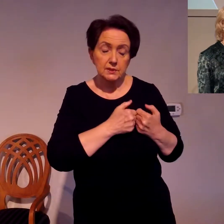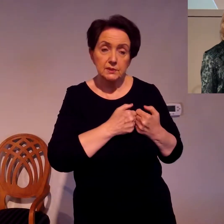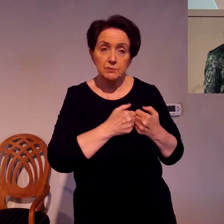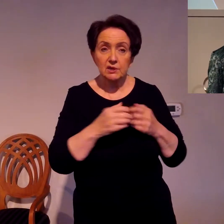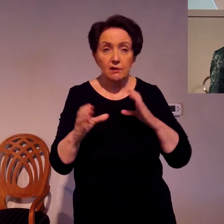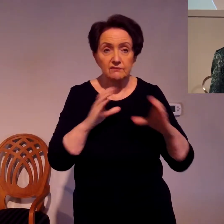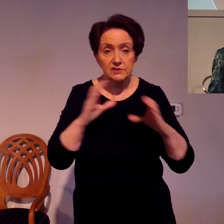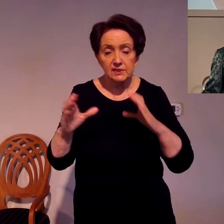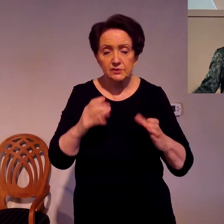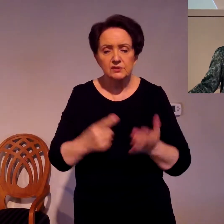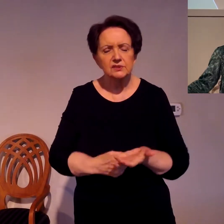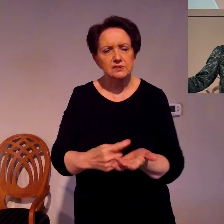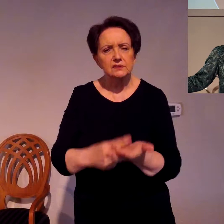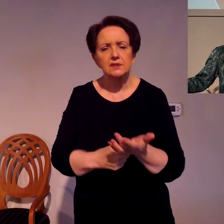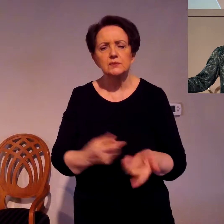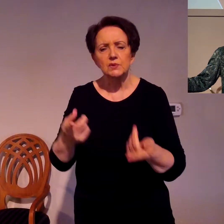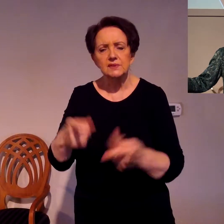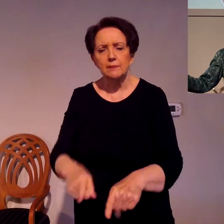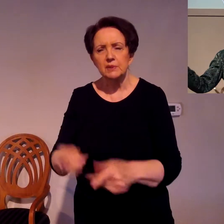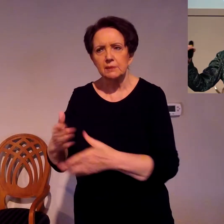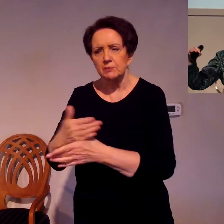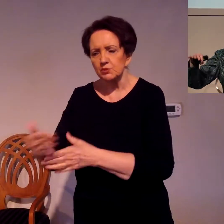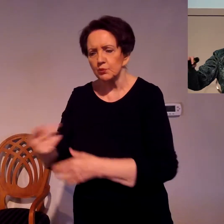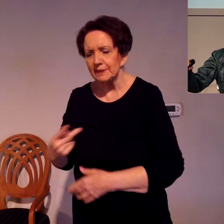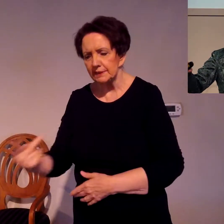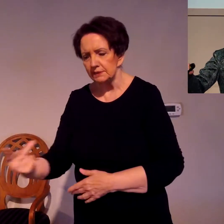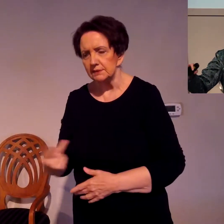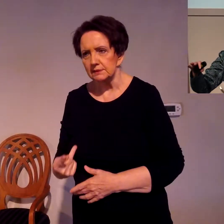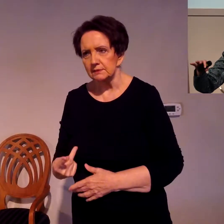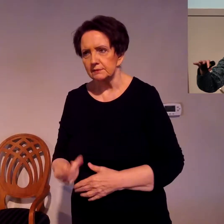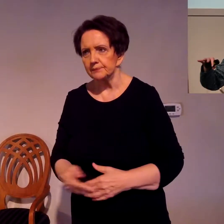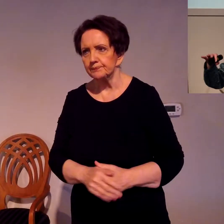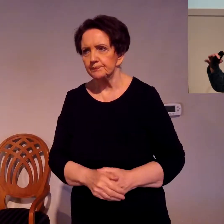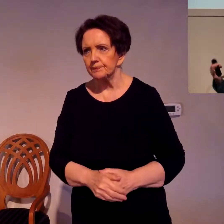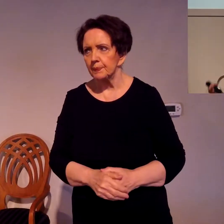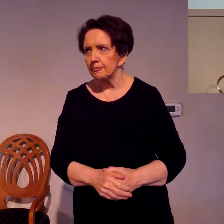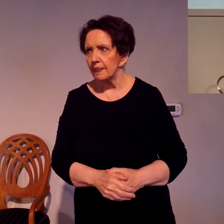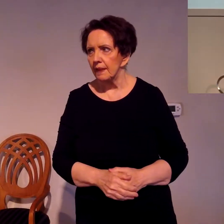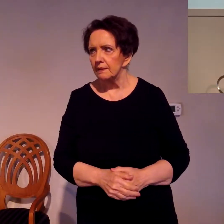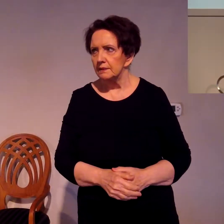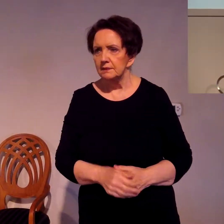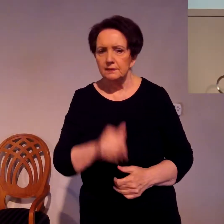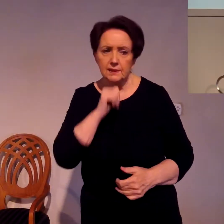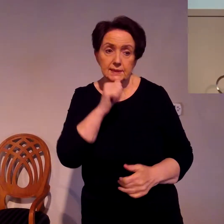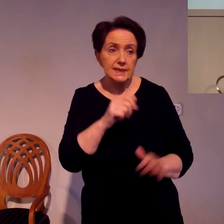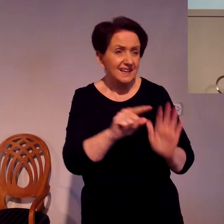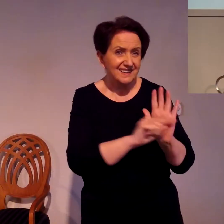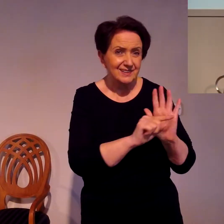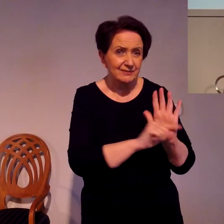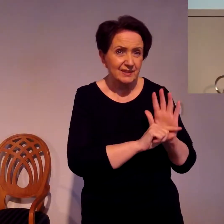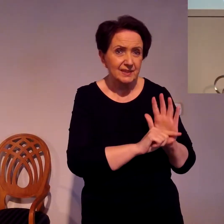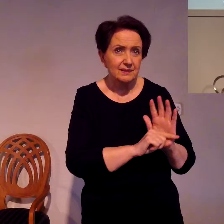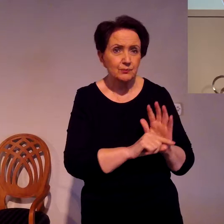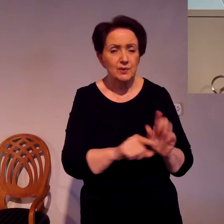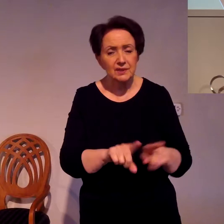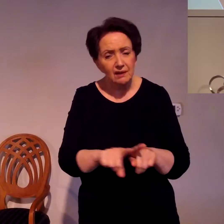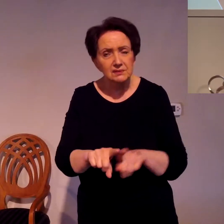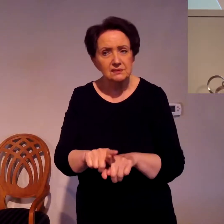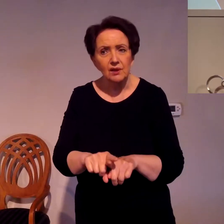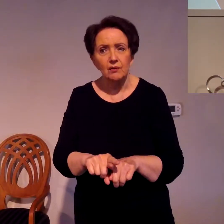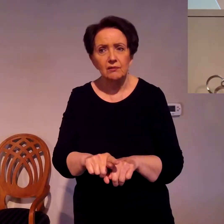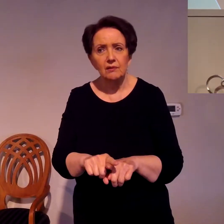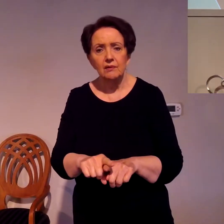going on between us. And that doesn't have to be a bad thing. I mean, we don't have to talk about what's going on between us negatively. We can also talk about what's going